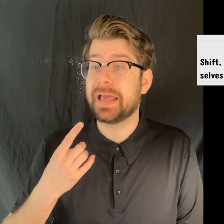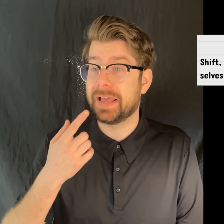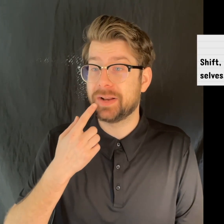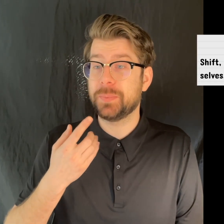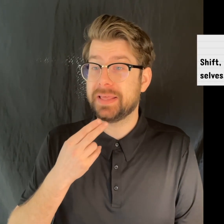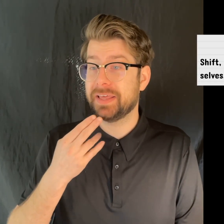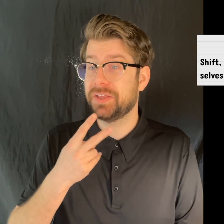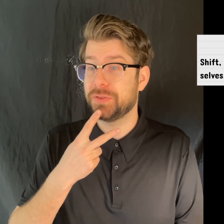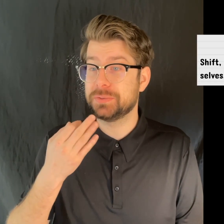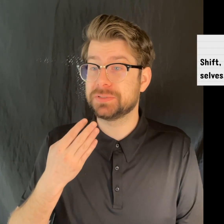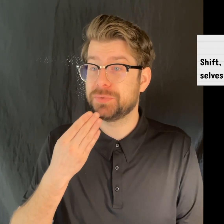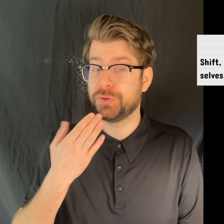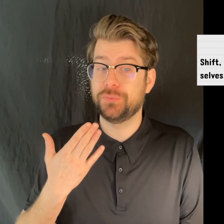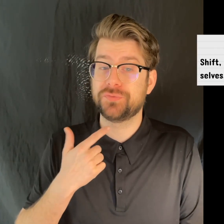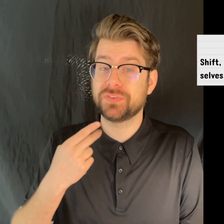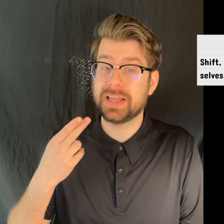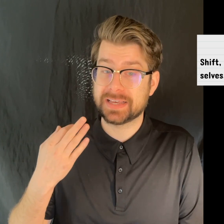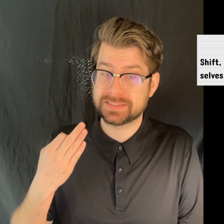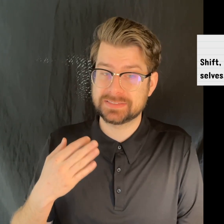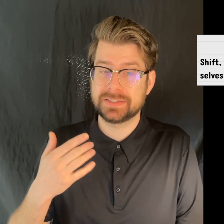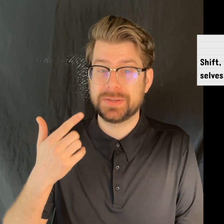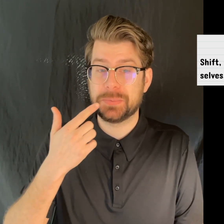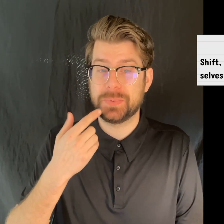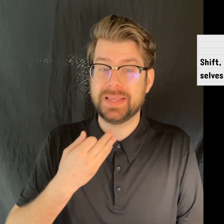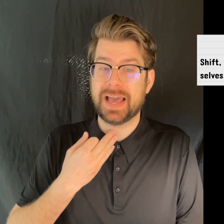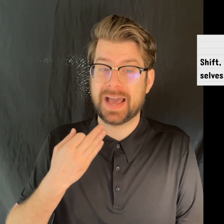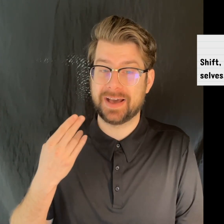And we can cue some new flicks. We have